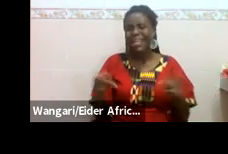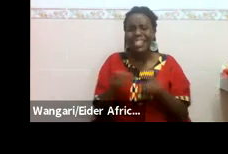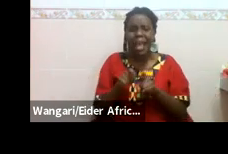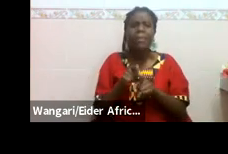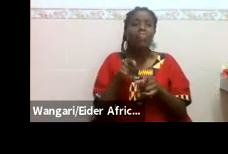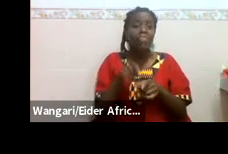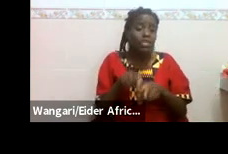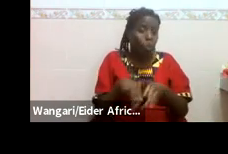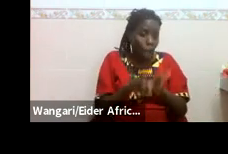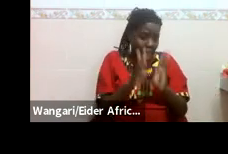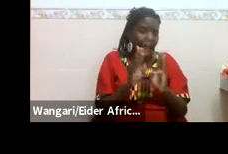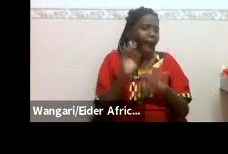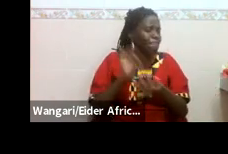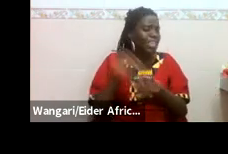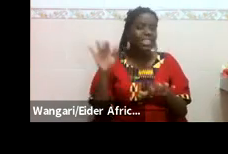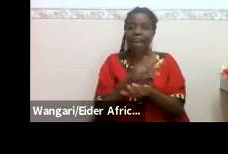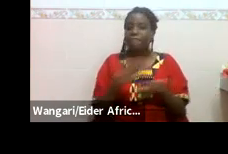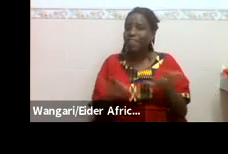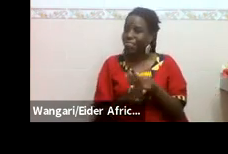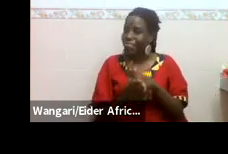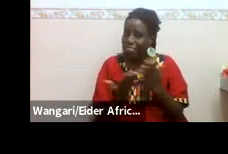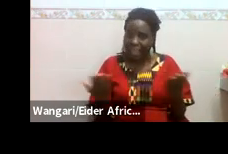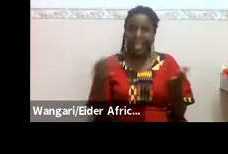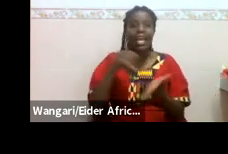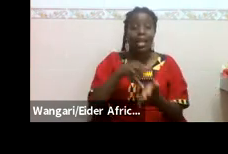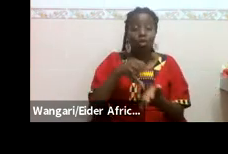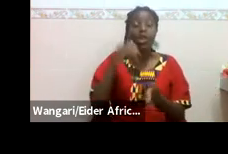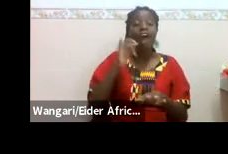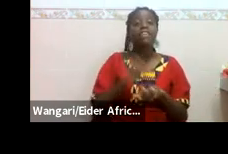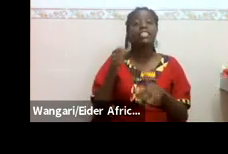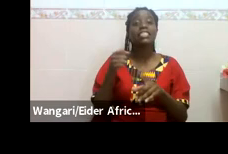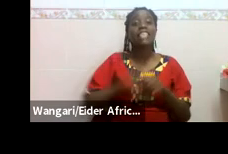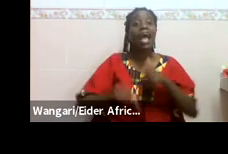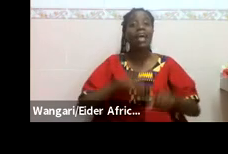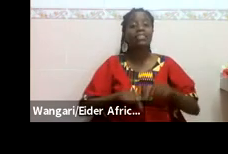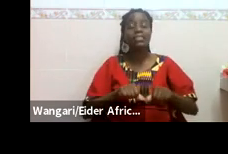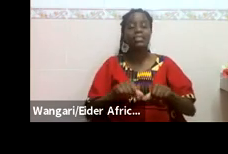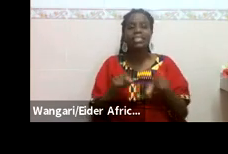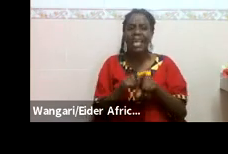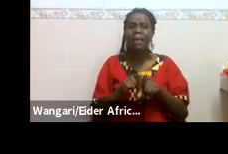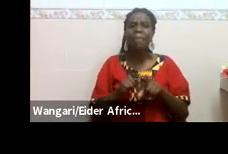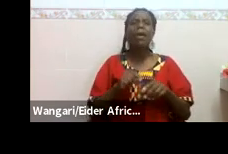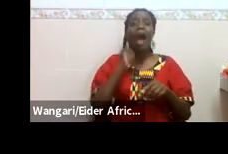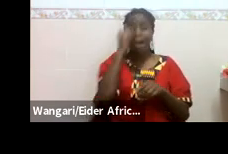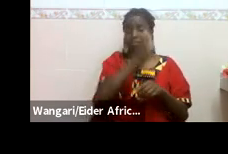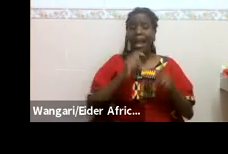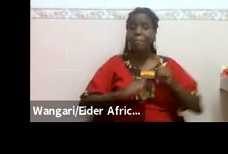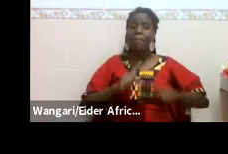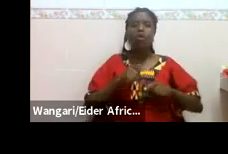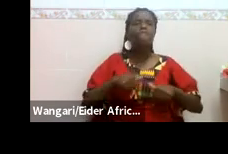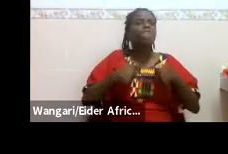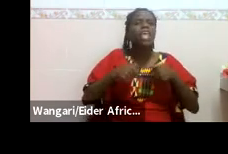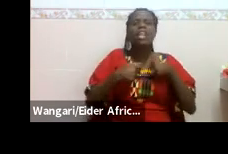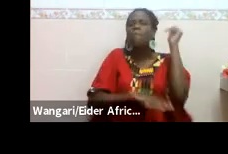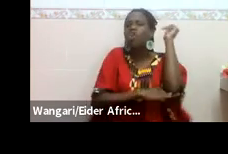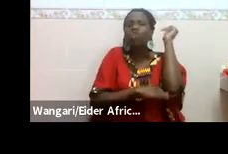And the fact that people feel inferior is completely a result of that horrible thing